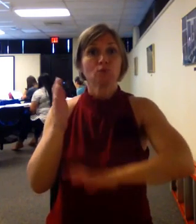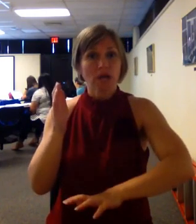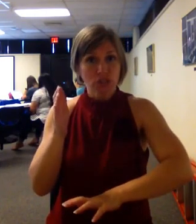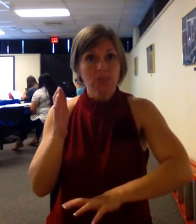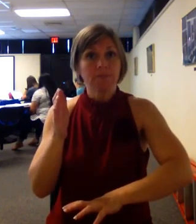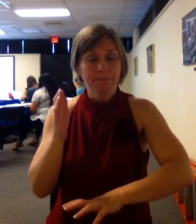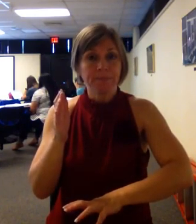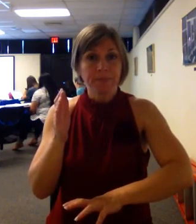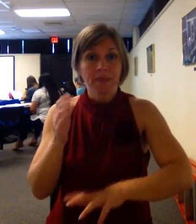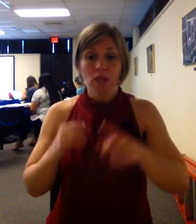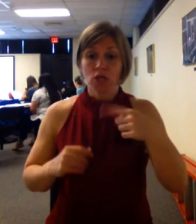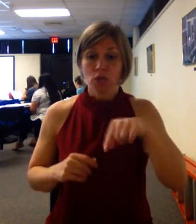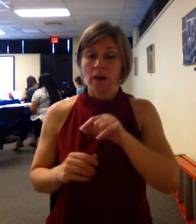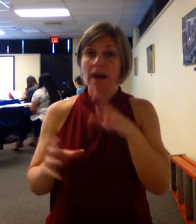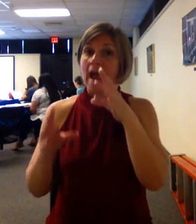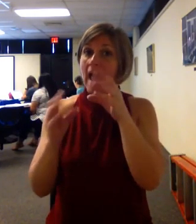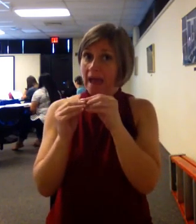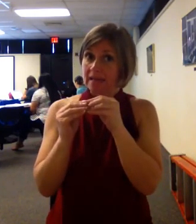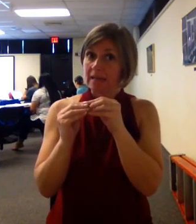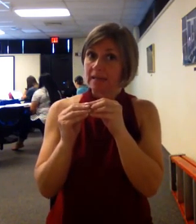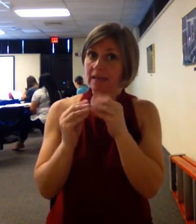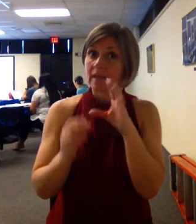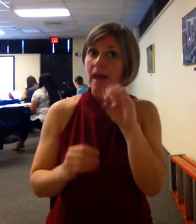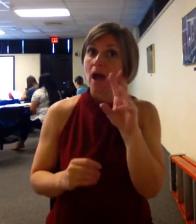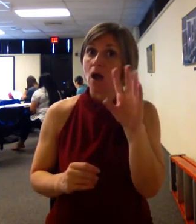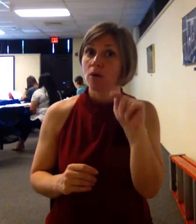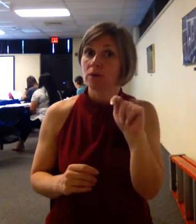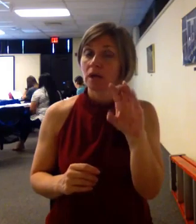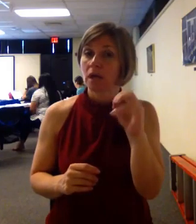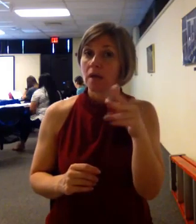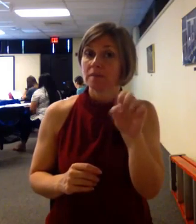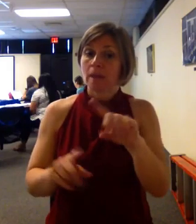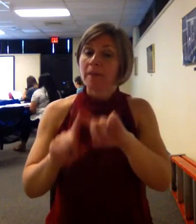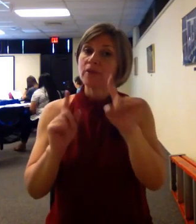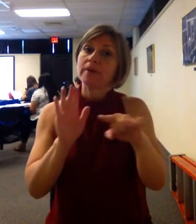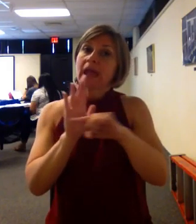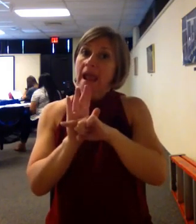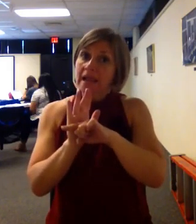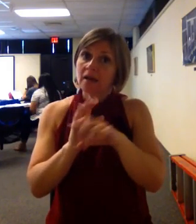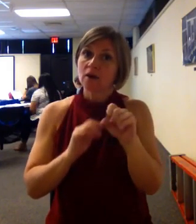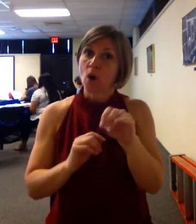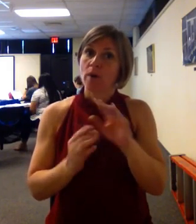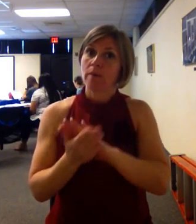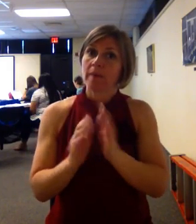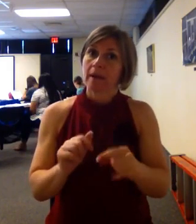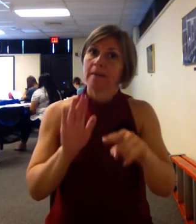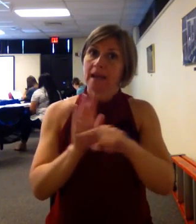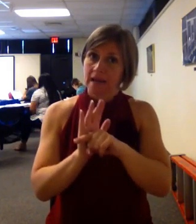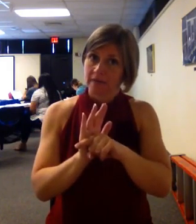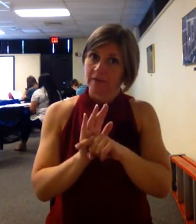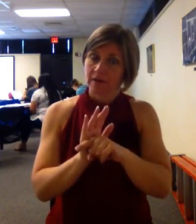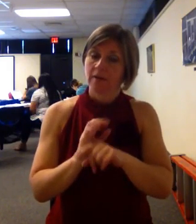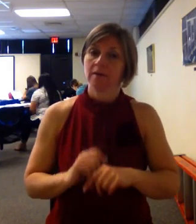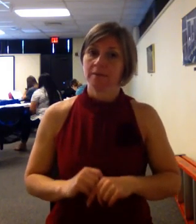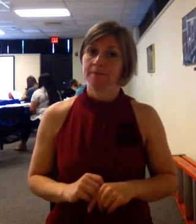you're adding all of those outcomes together, but you're adding a negative outcome, so that's a minus. It's plus a minus, so it's a minus. Going back